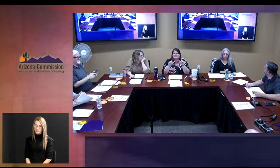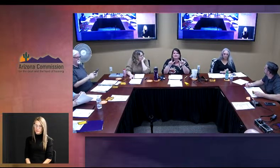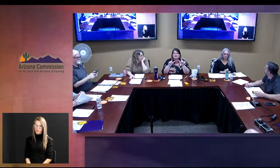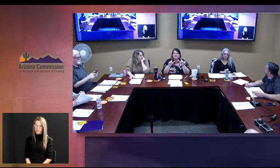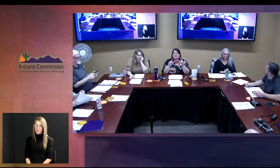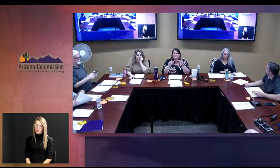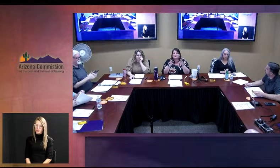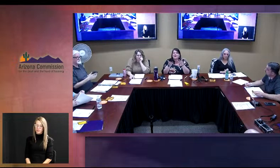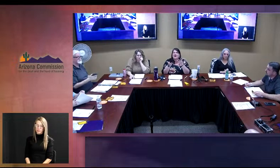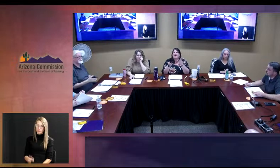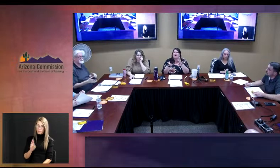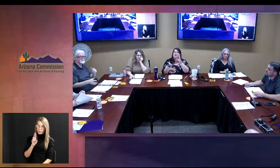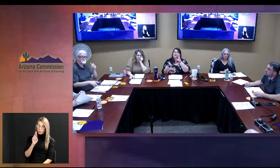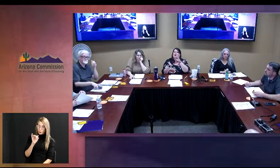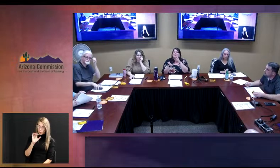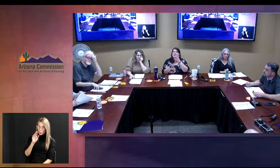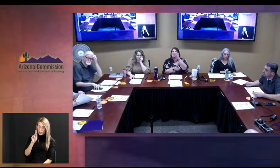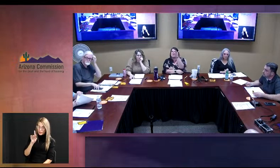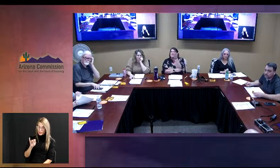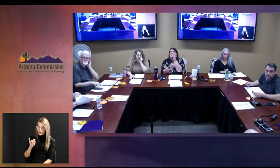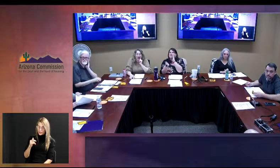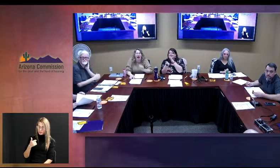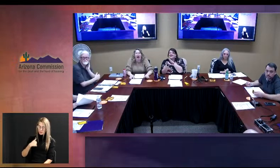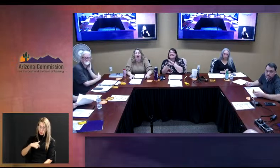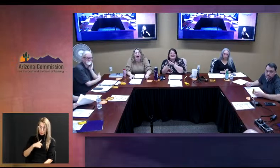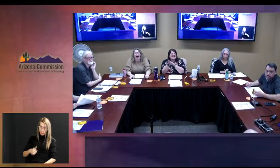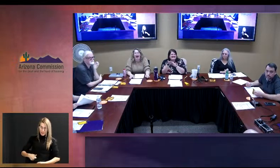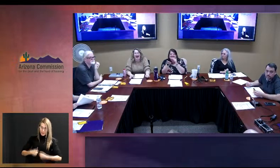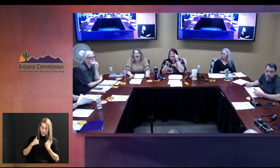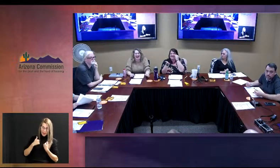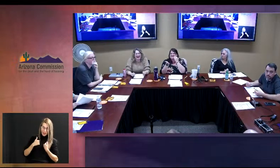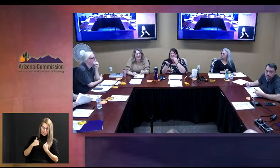Ricky, are we live? This is Commissioner Cienko.